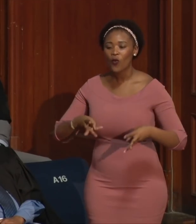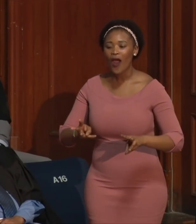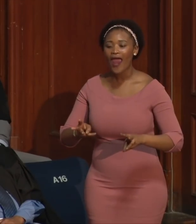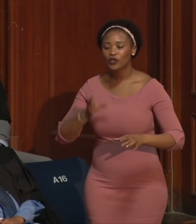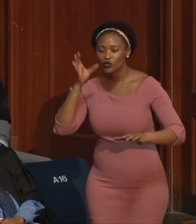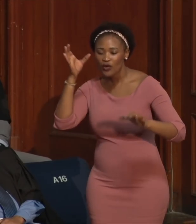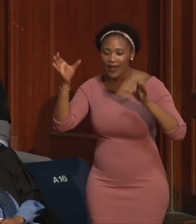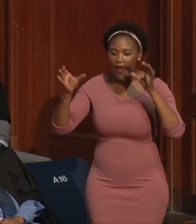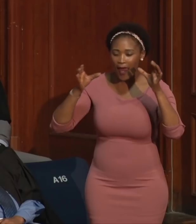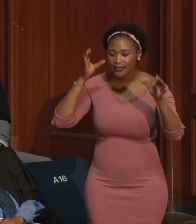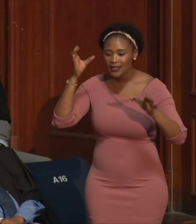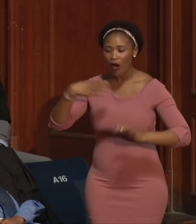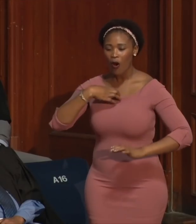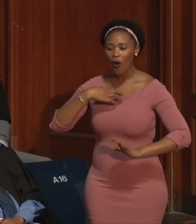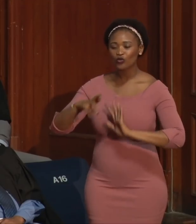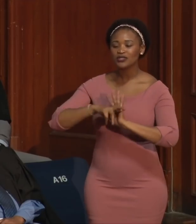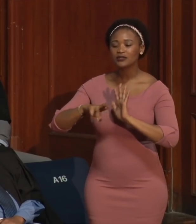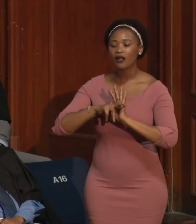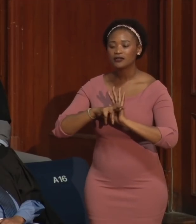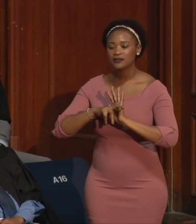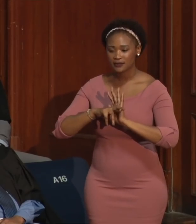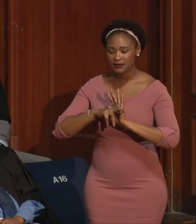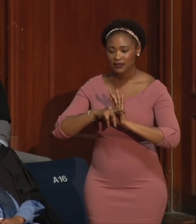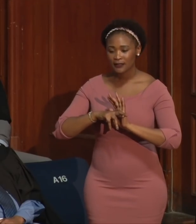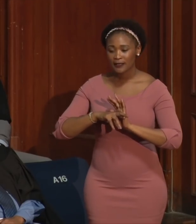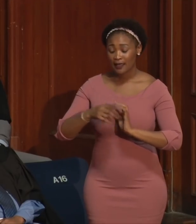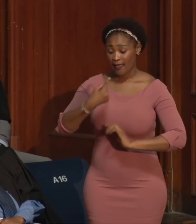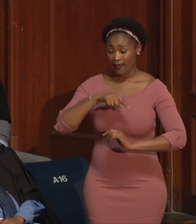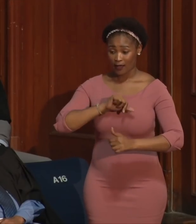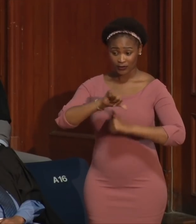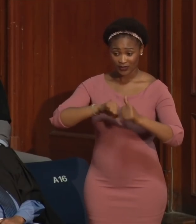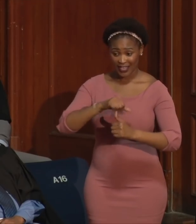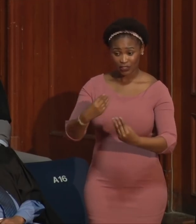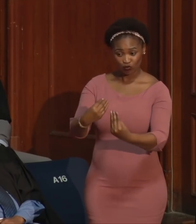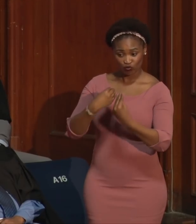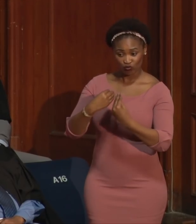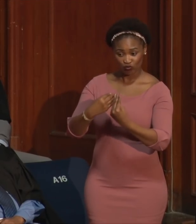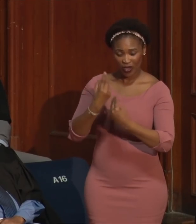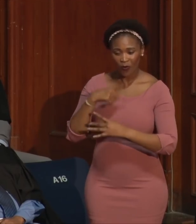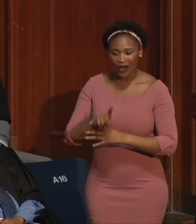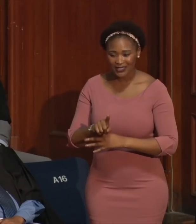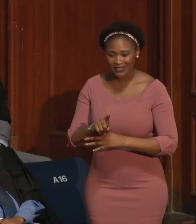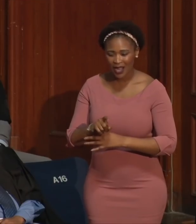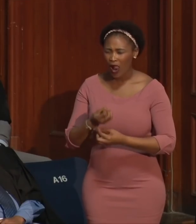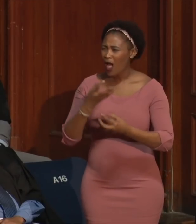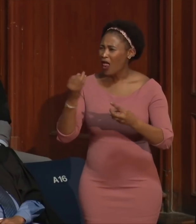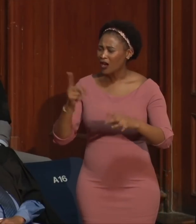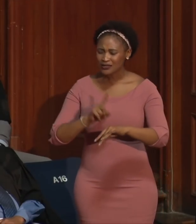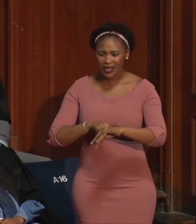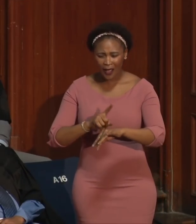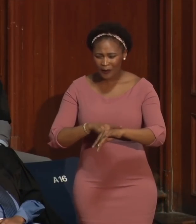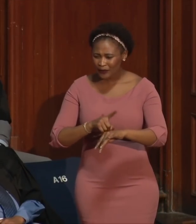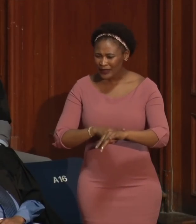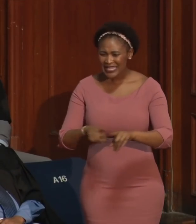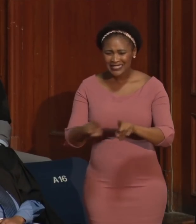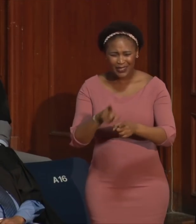in life that we truly seek. Our society teaches us to spend a lot of time, and in your times